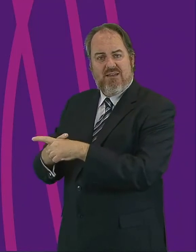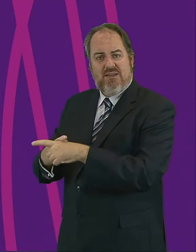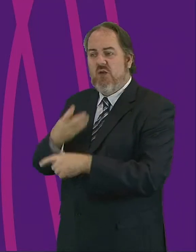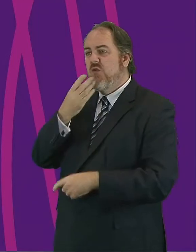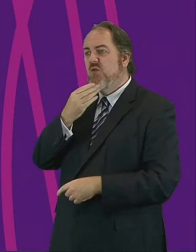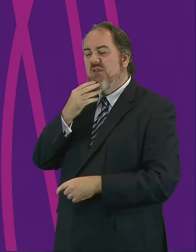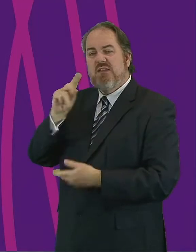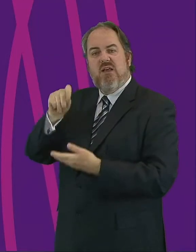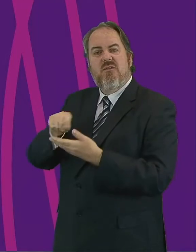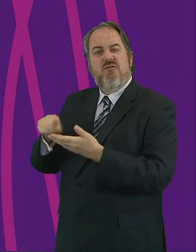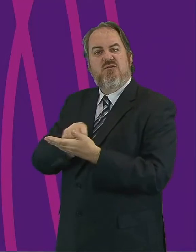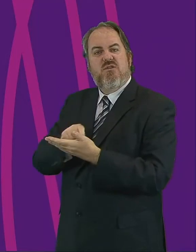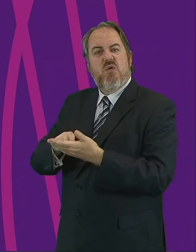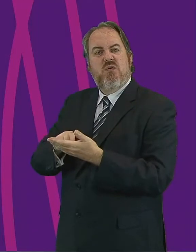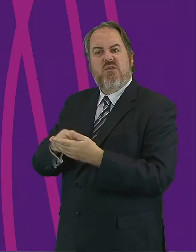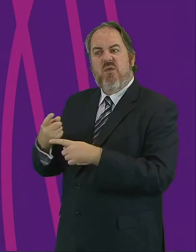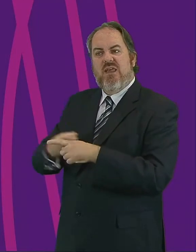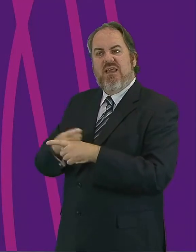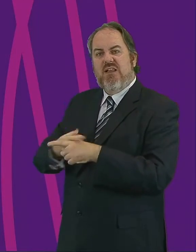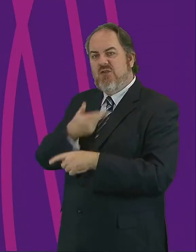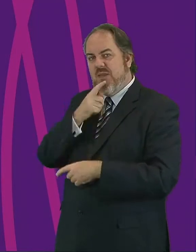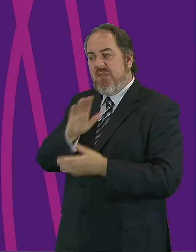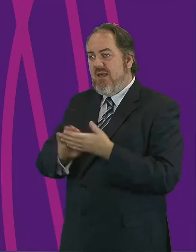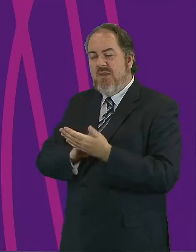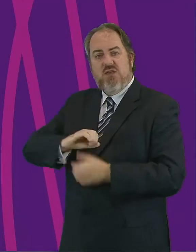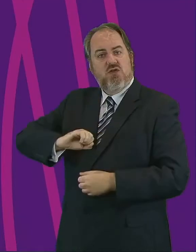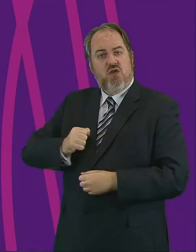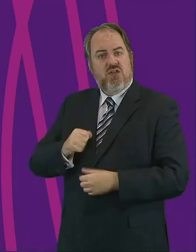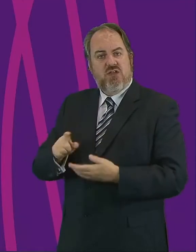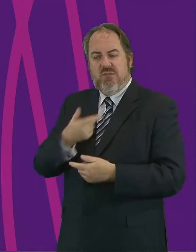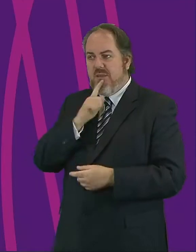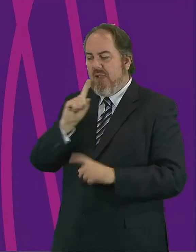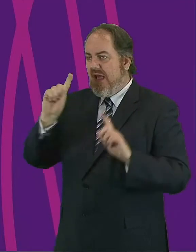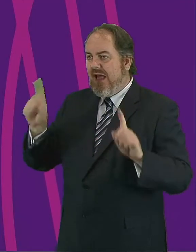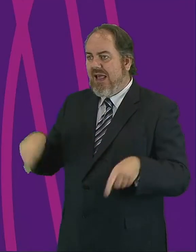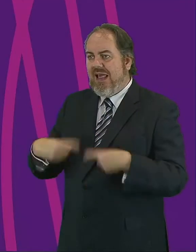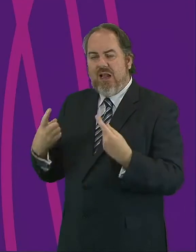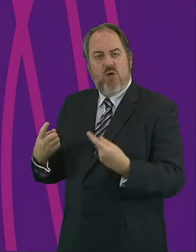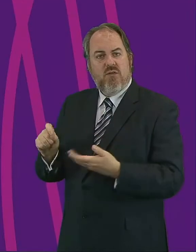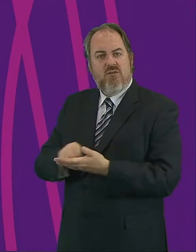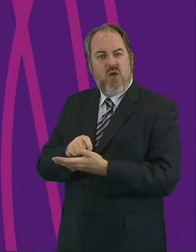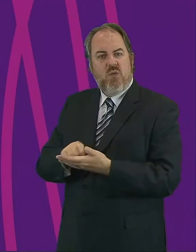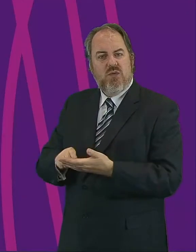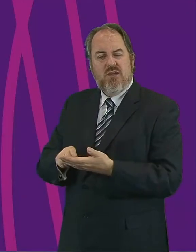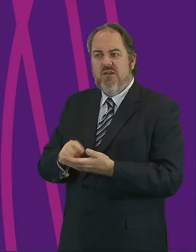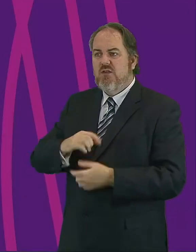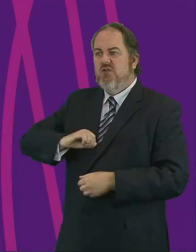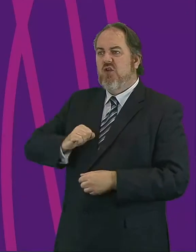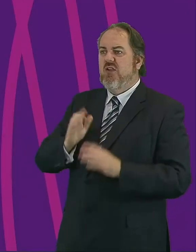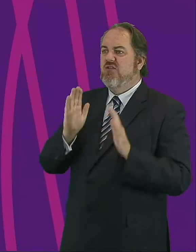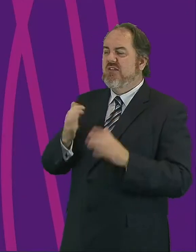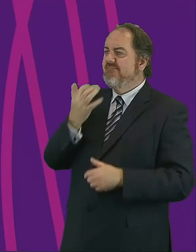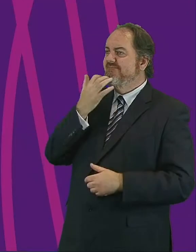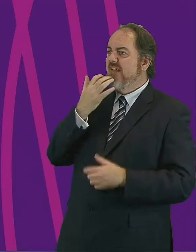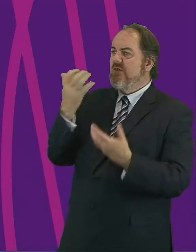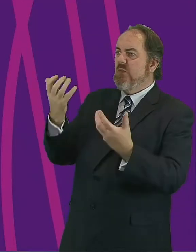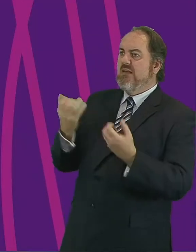for English Laws procedure, which excludes Scottish MPs, Scotland would just have to accept that